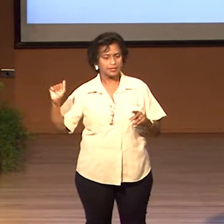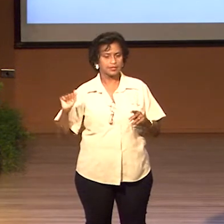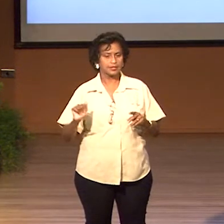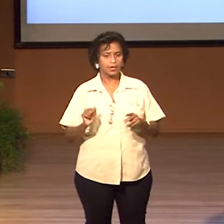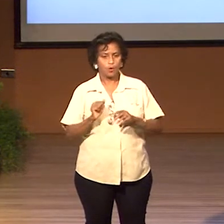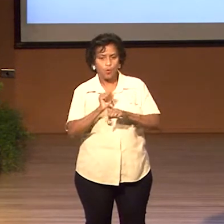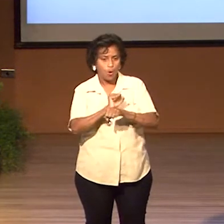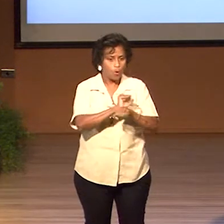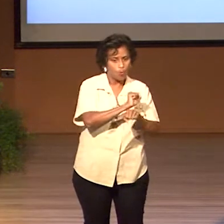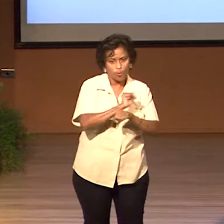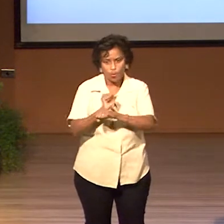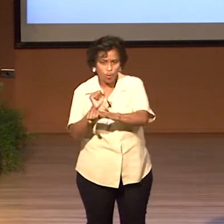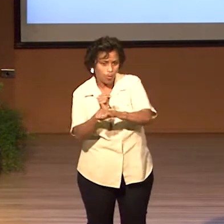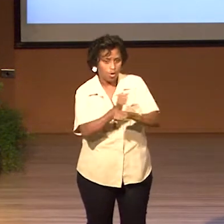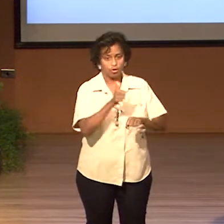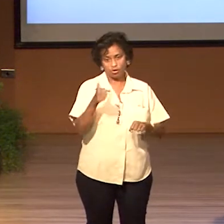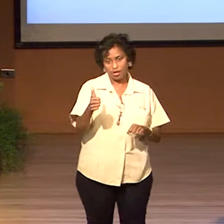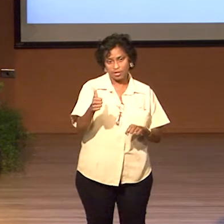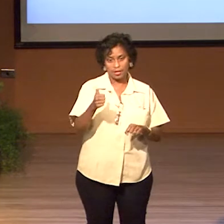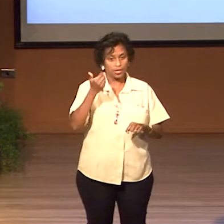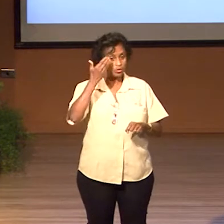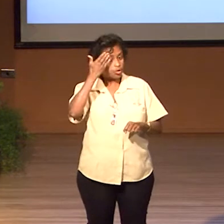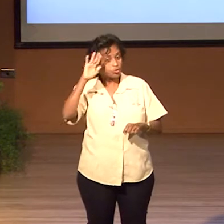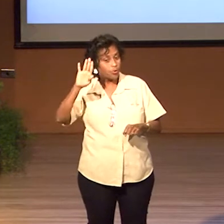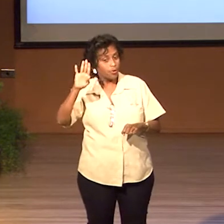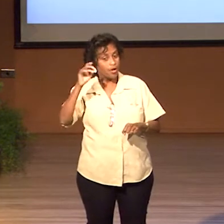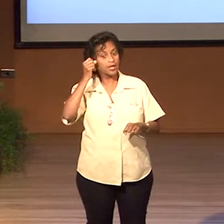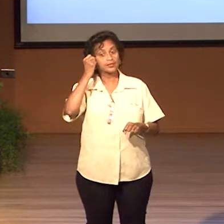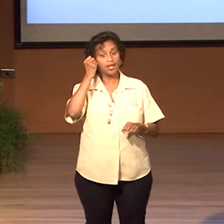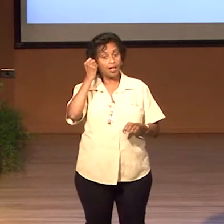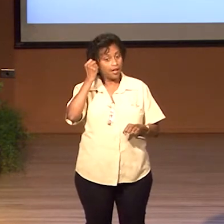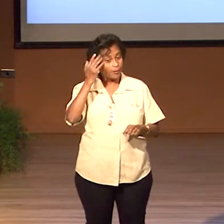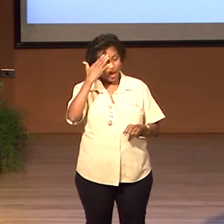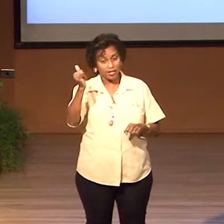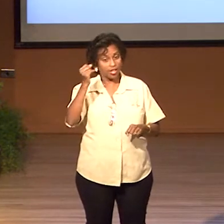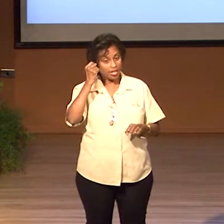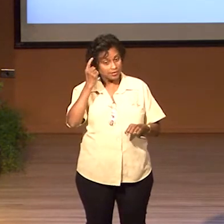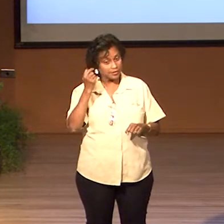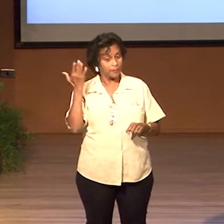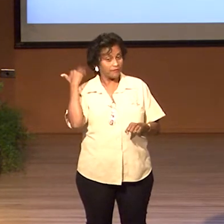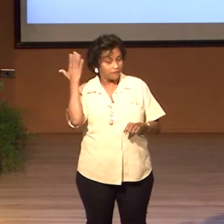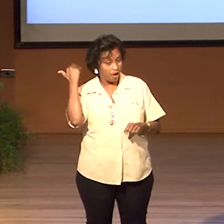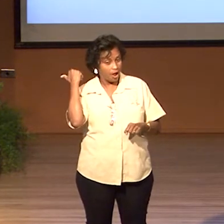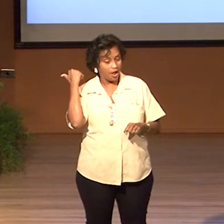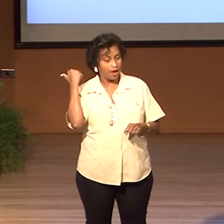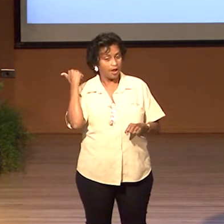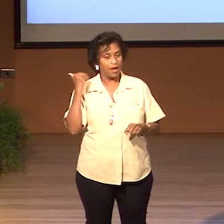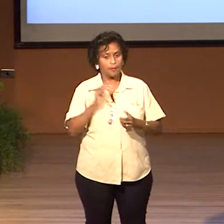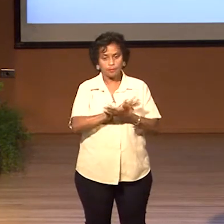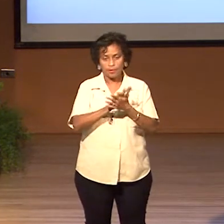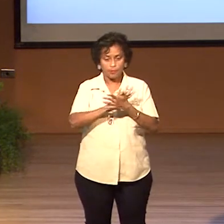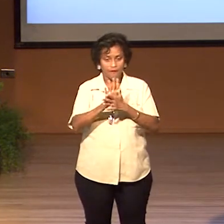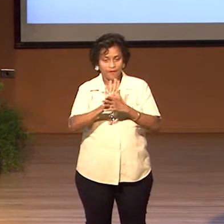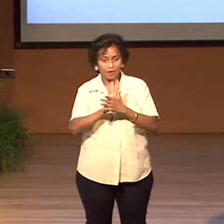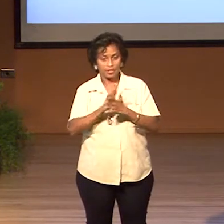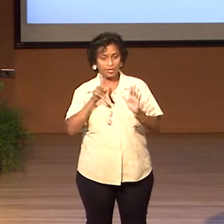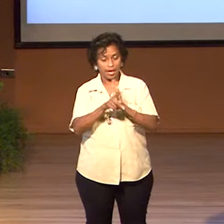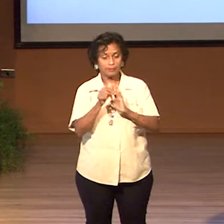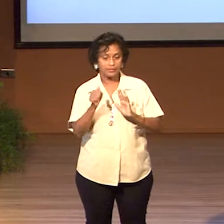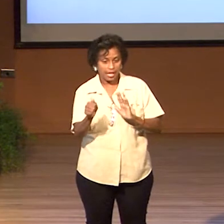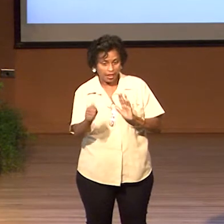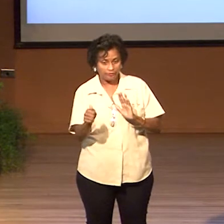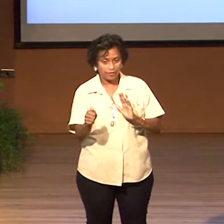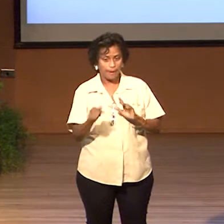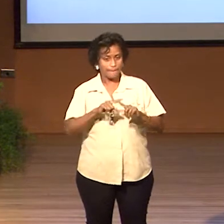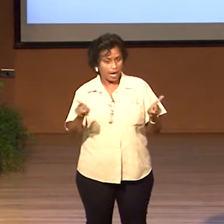why Robin Williams took his own life, he said that is really not for us to know. But he says, and